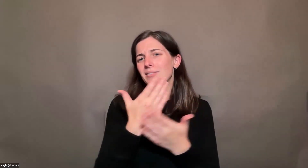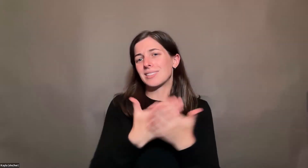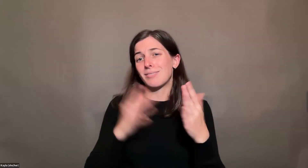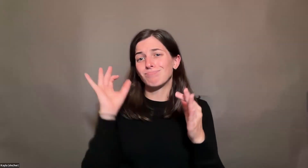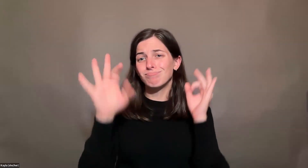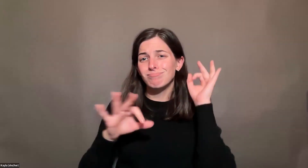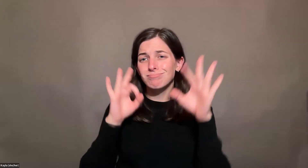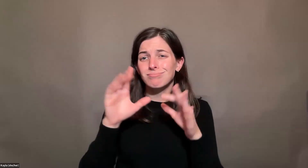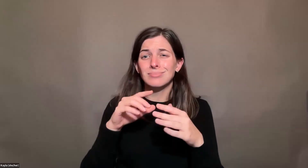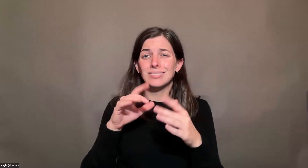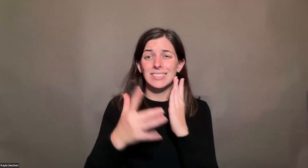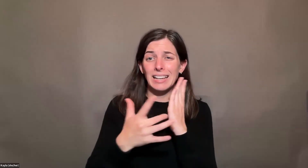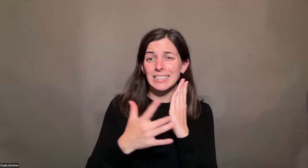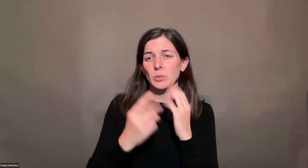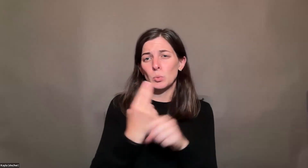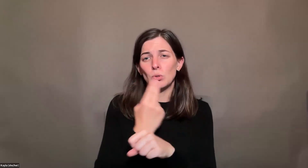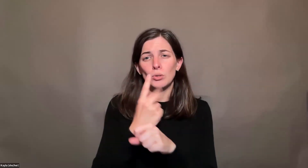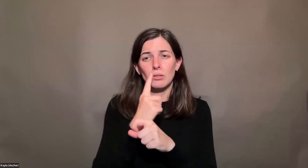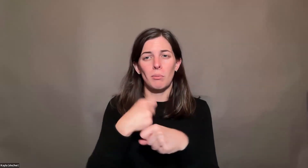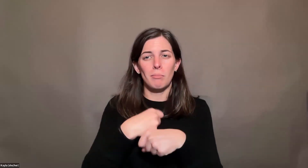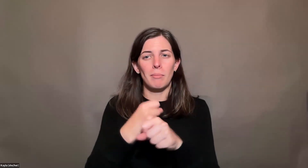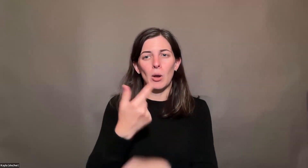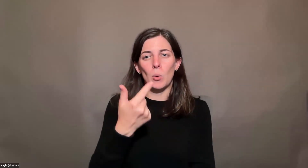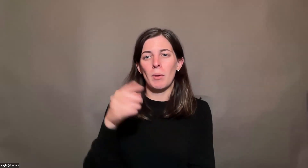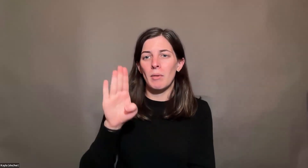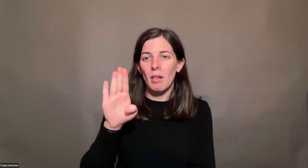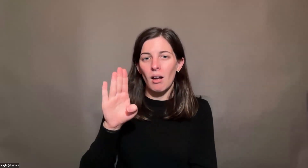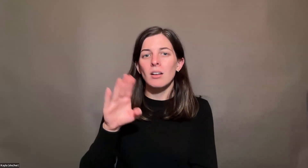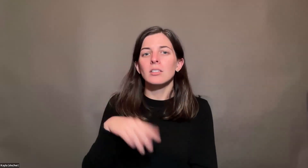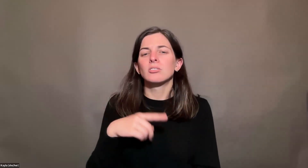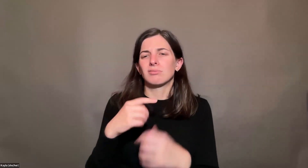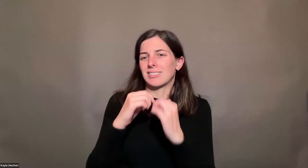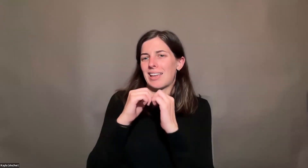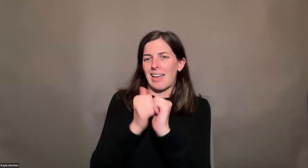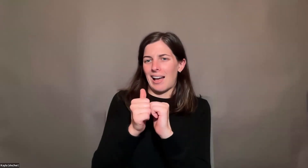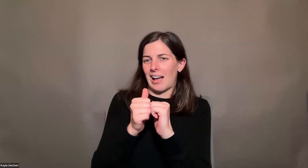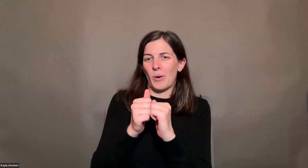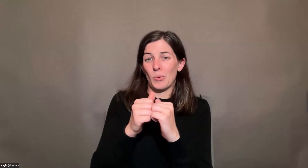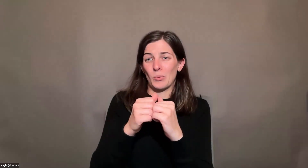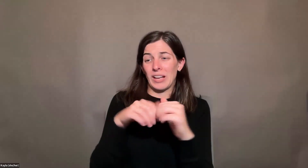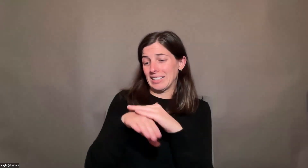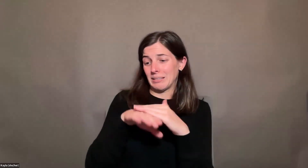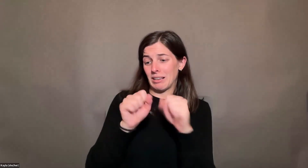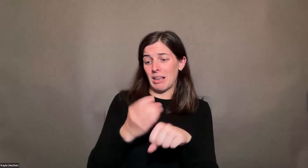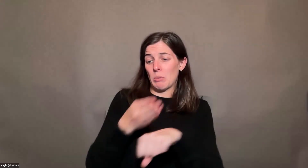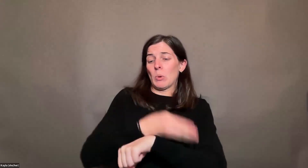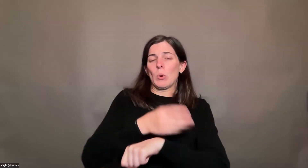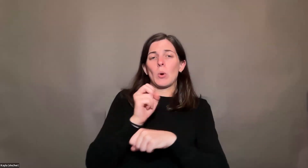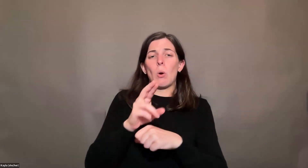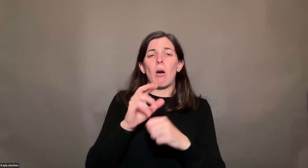blocks, and some sort of like how accessibility can improve, or how these things needed to be tested,